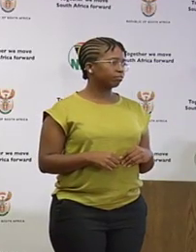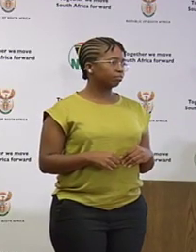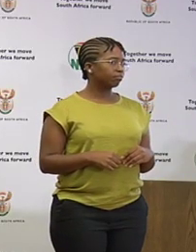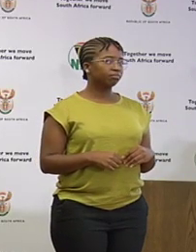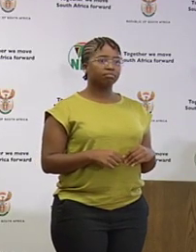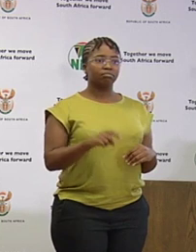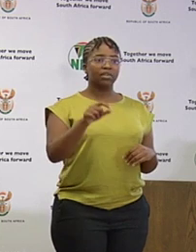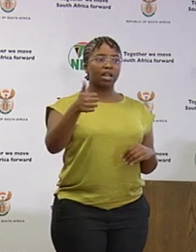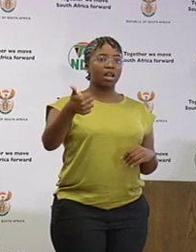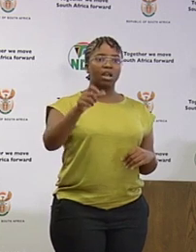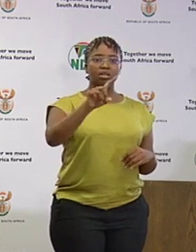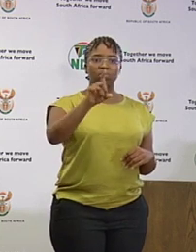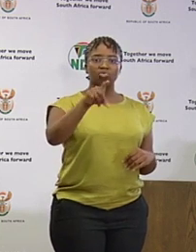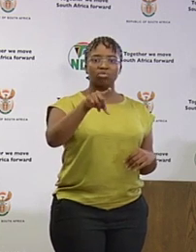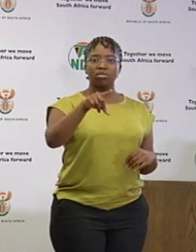Next one.